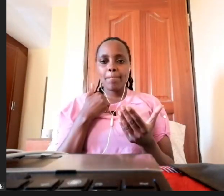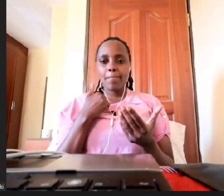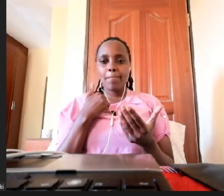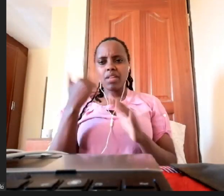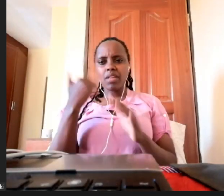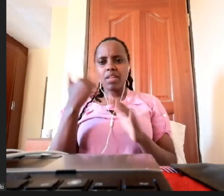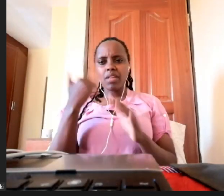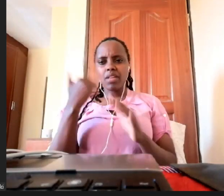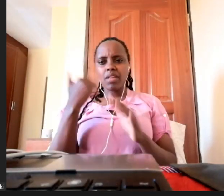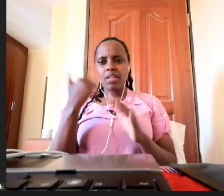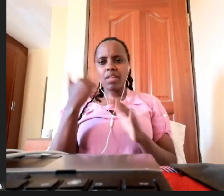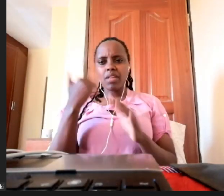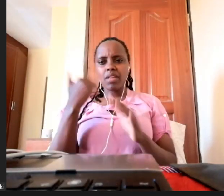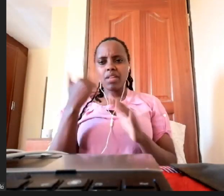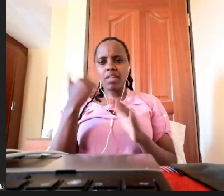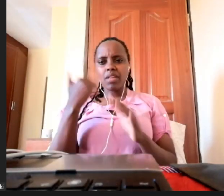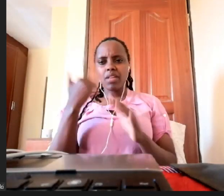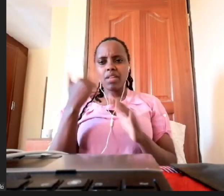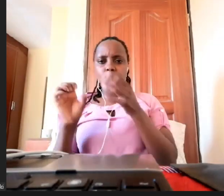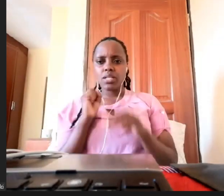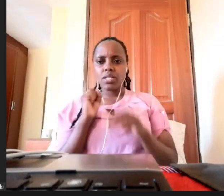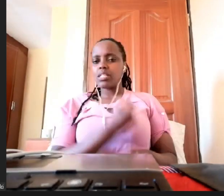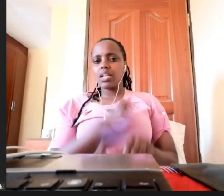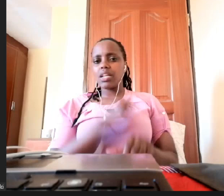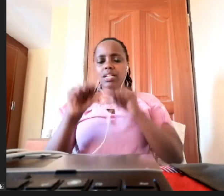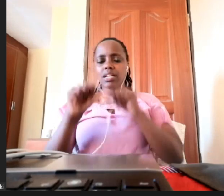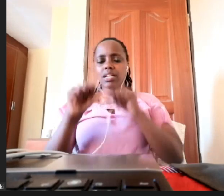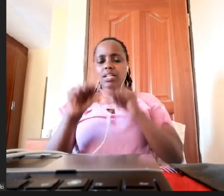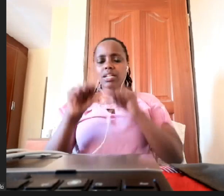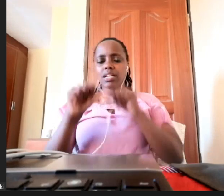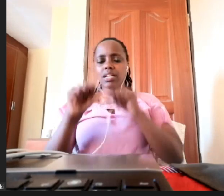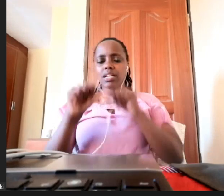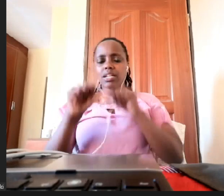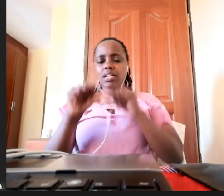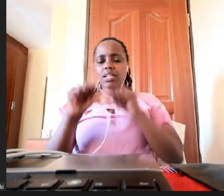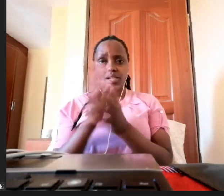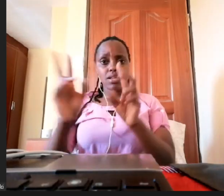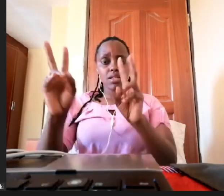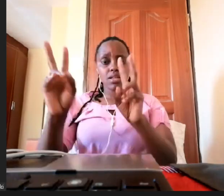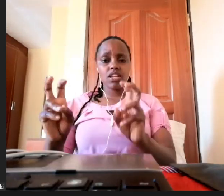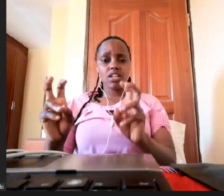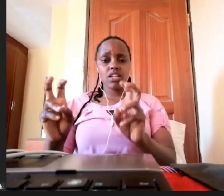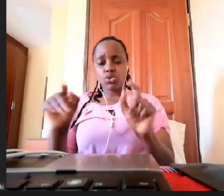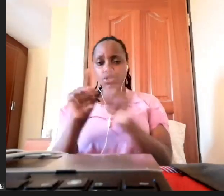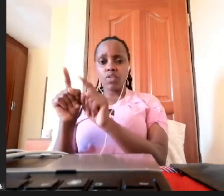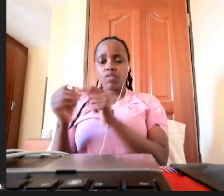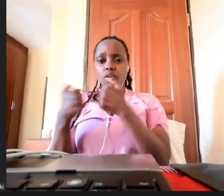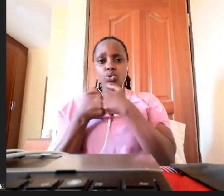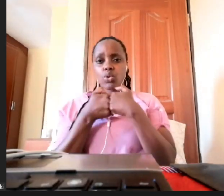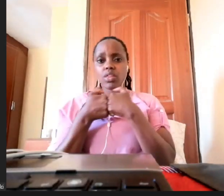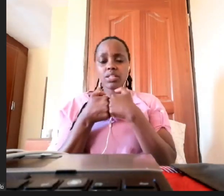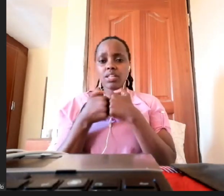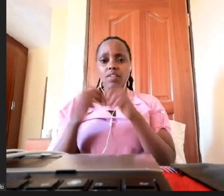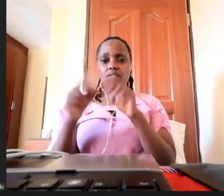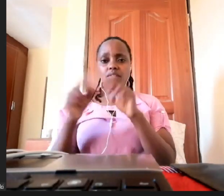approach to inform senators about the child rights issues and the challenges on matters of child rights.